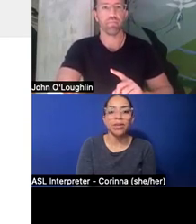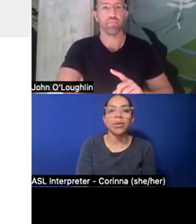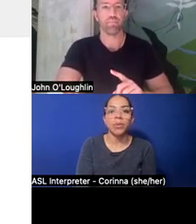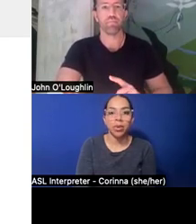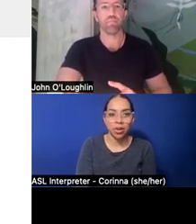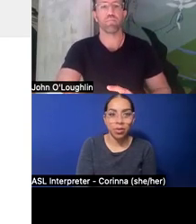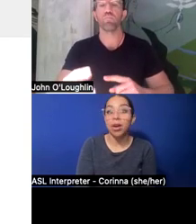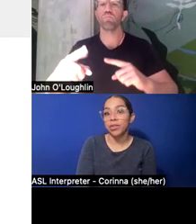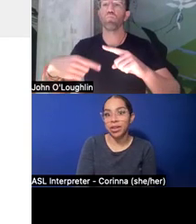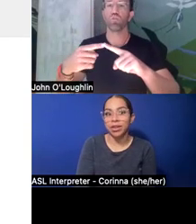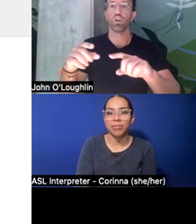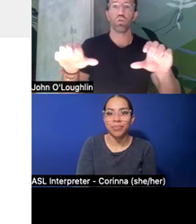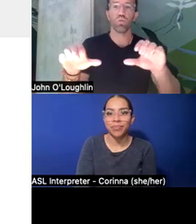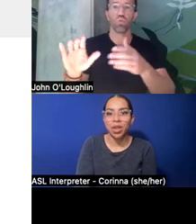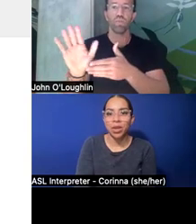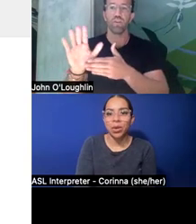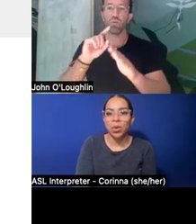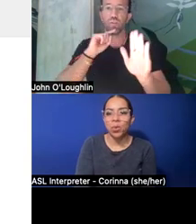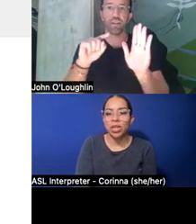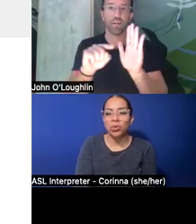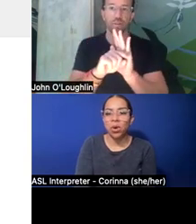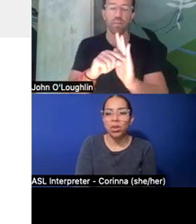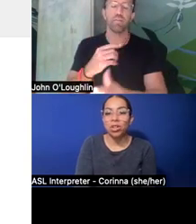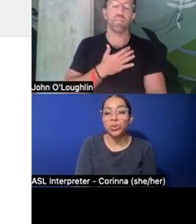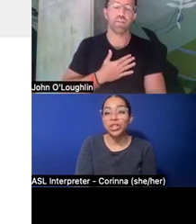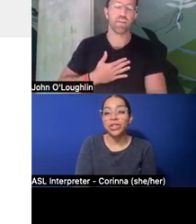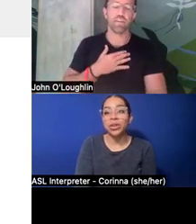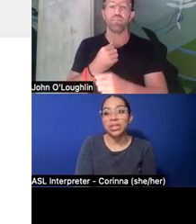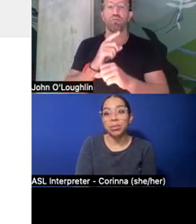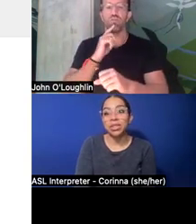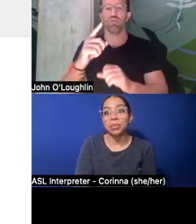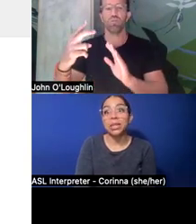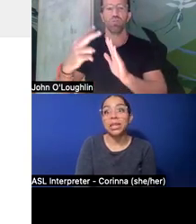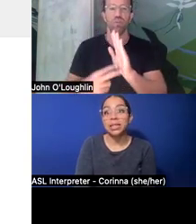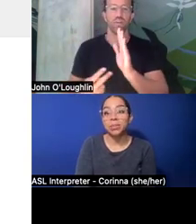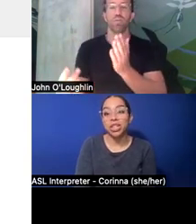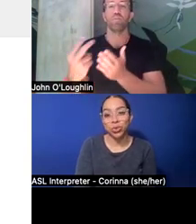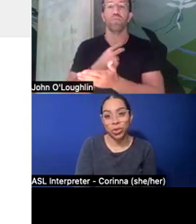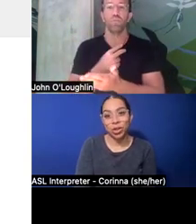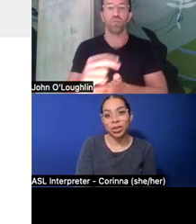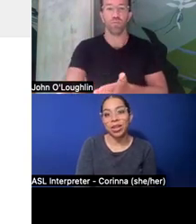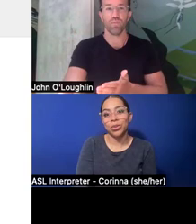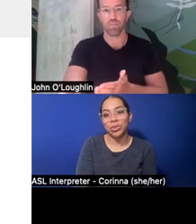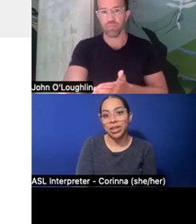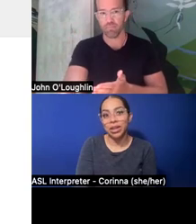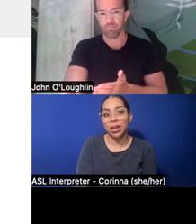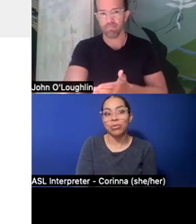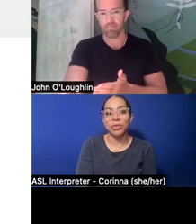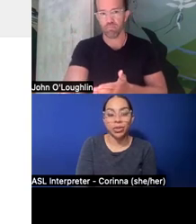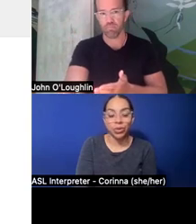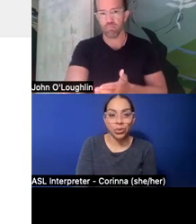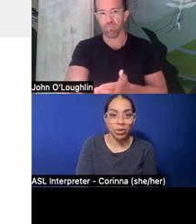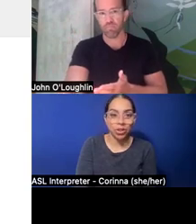And okay, one other thing. When you all are doing your video assignments, please make sure that you read